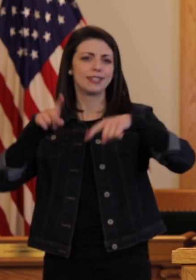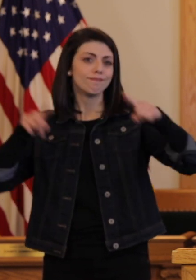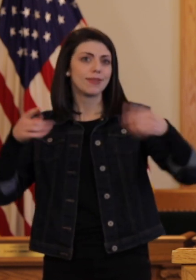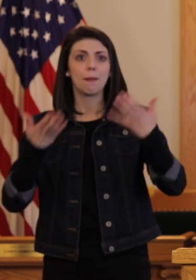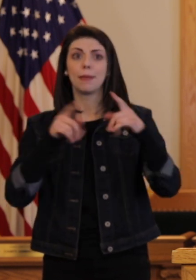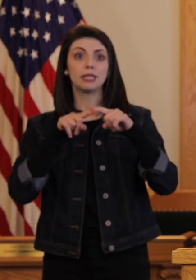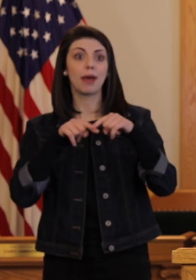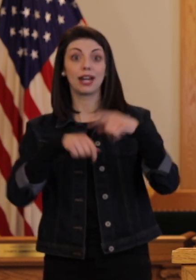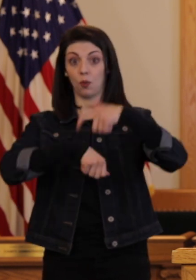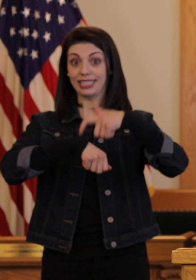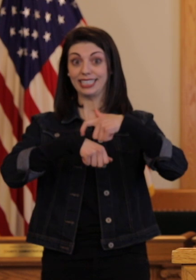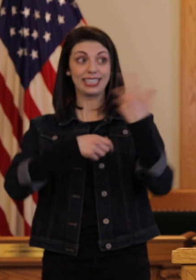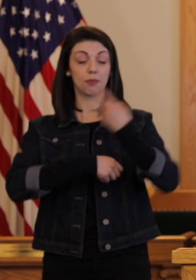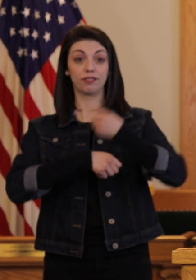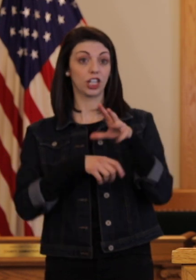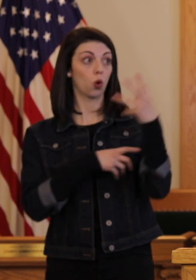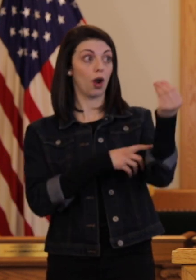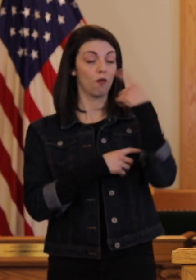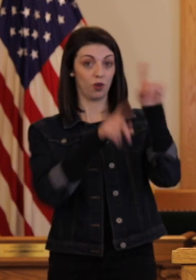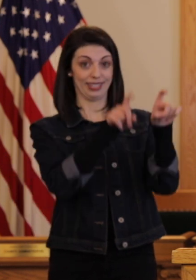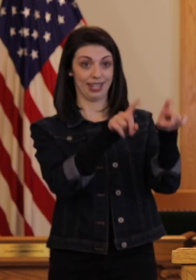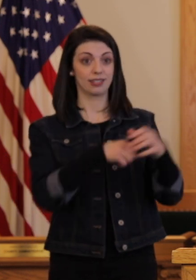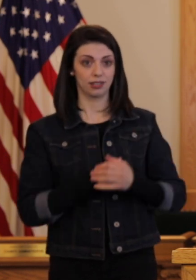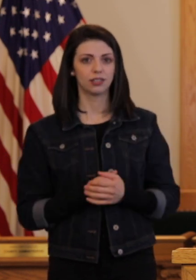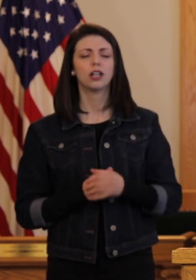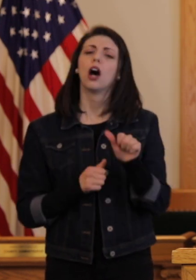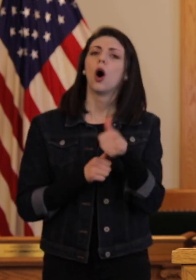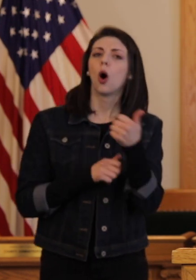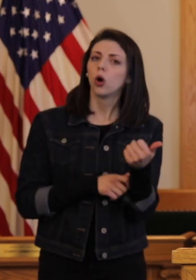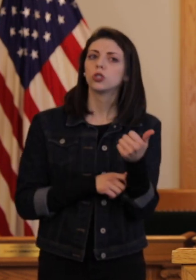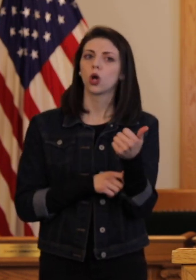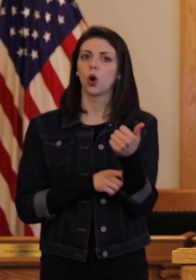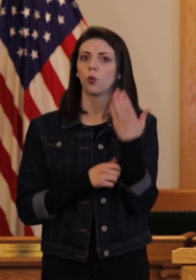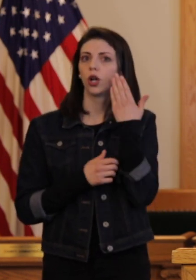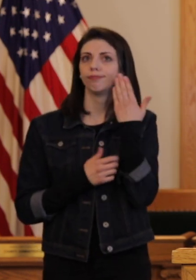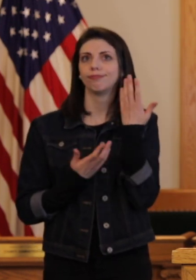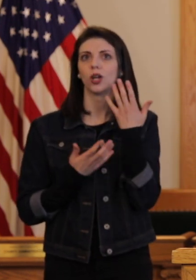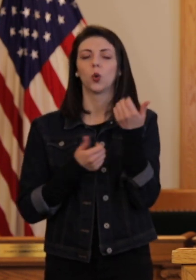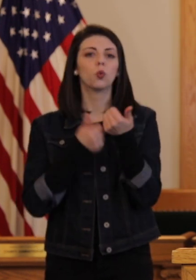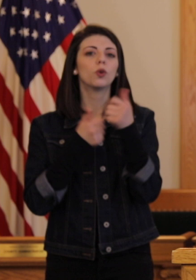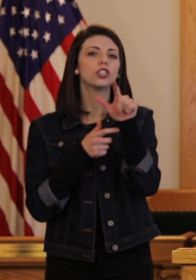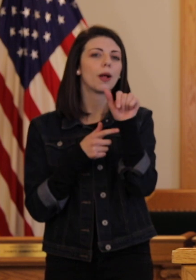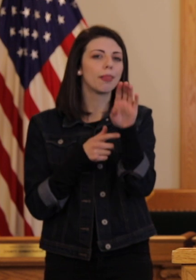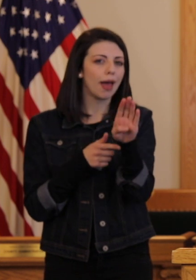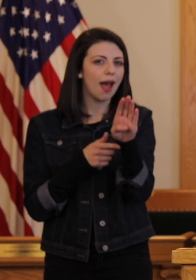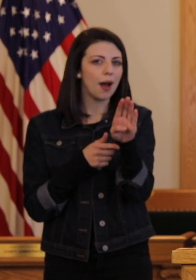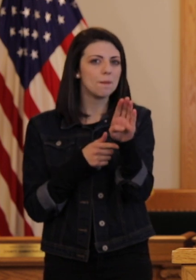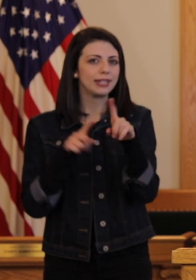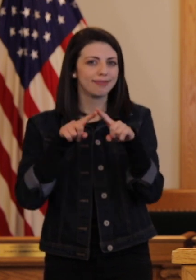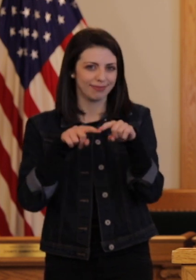of day you go for testing. The other variable is on the lab, what lab is used, and those